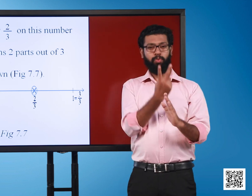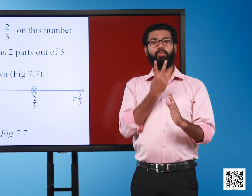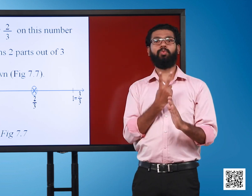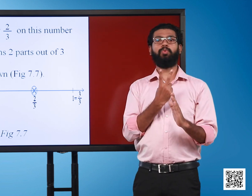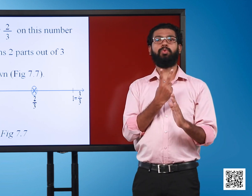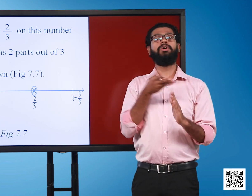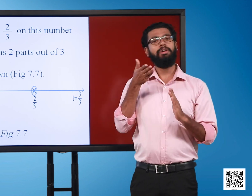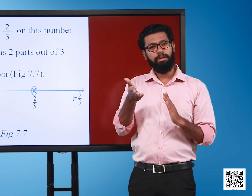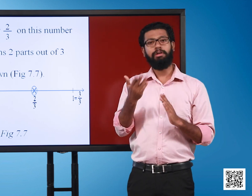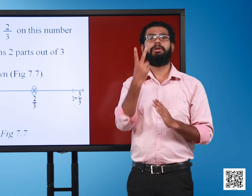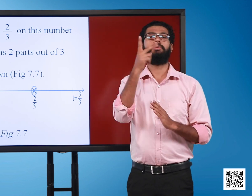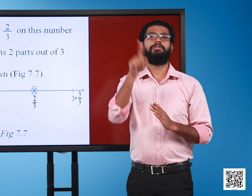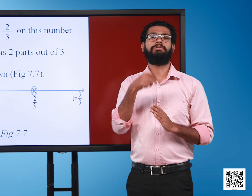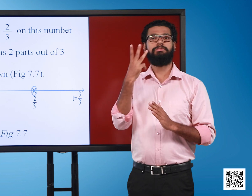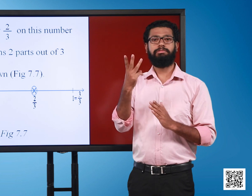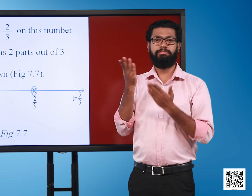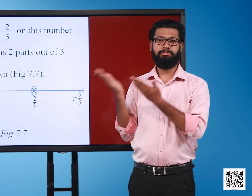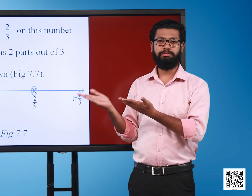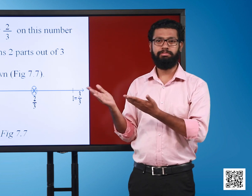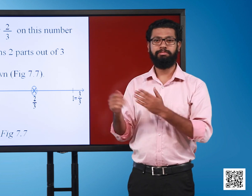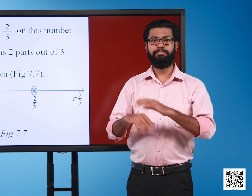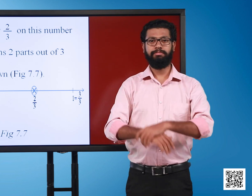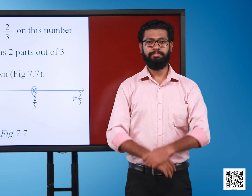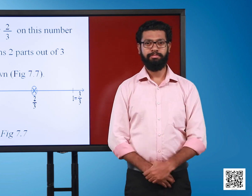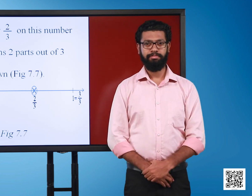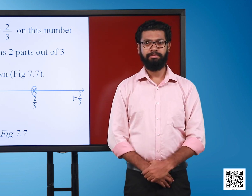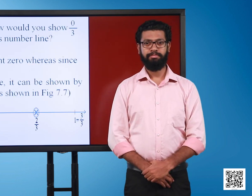As shown, figure 7.7.